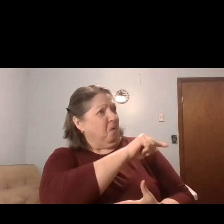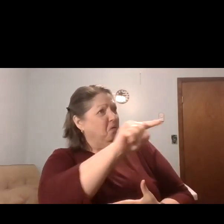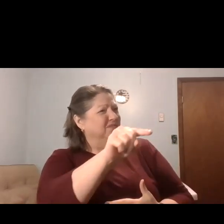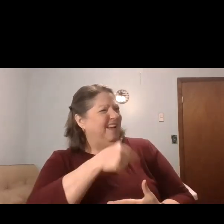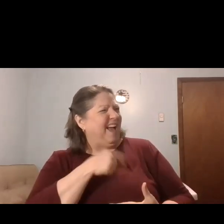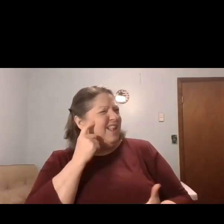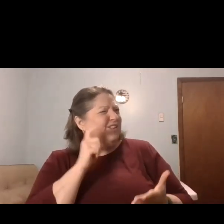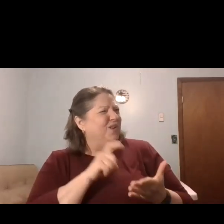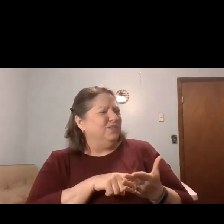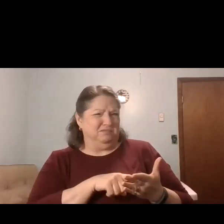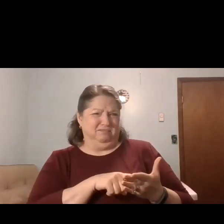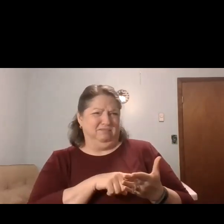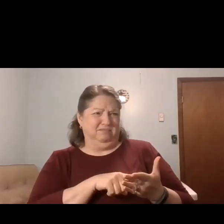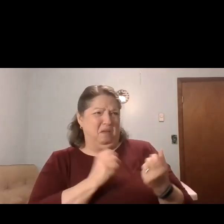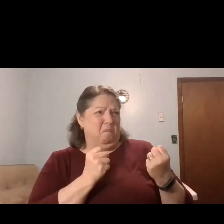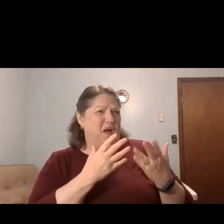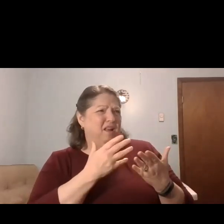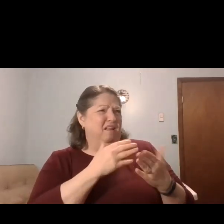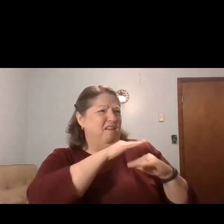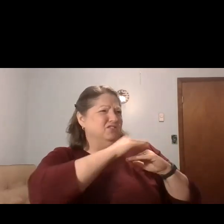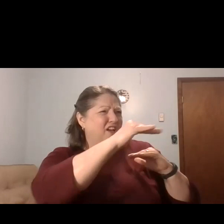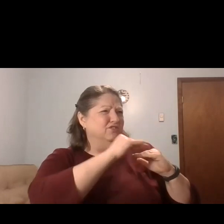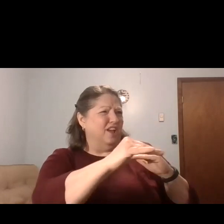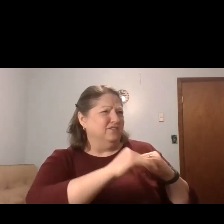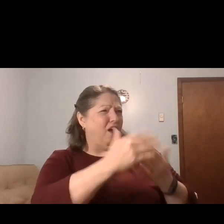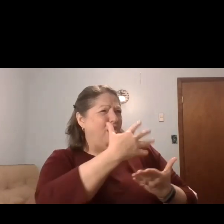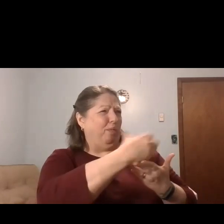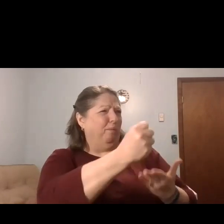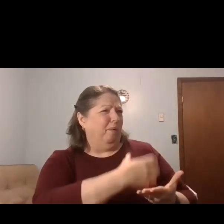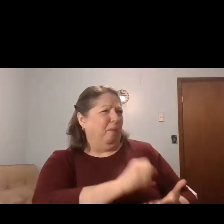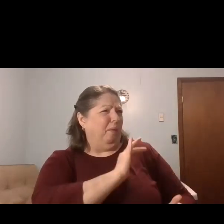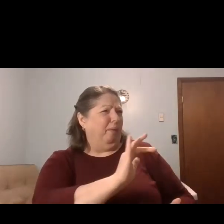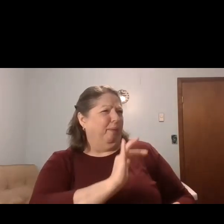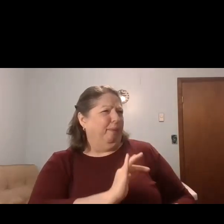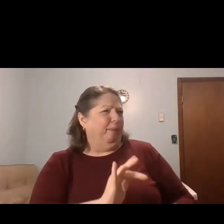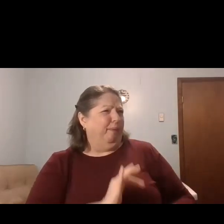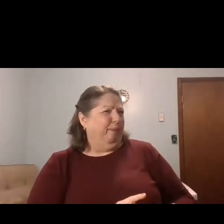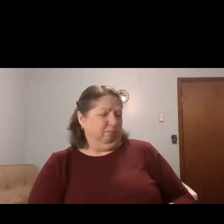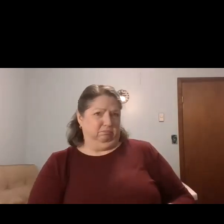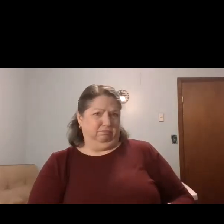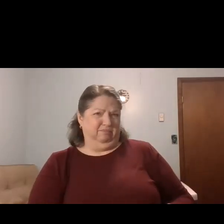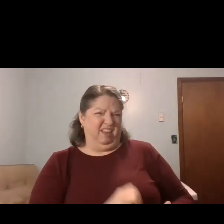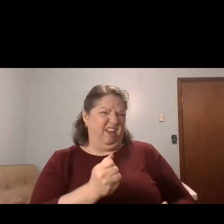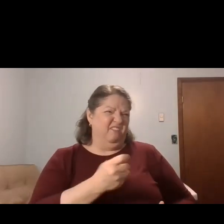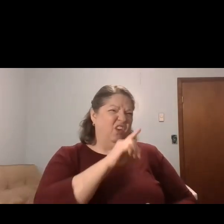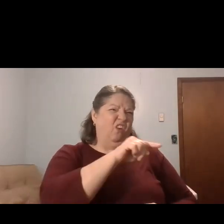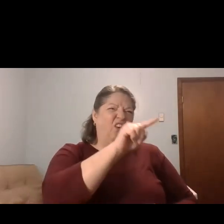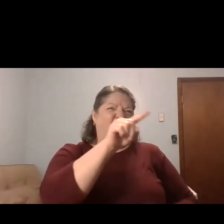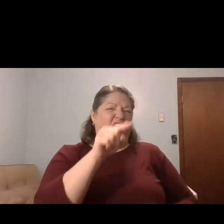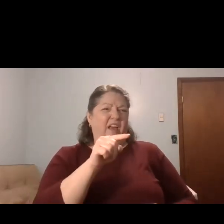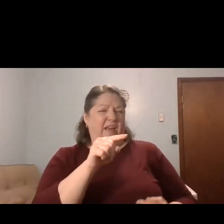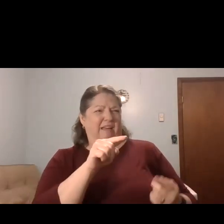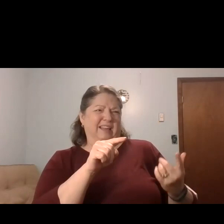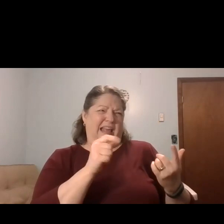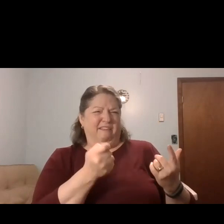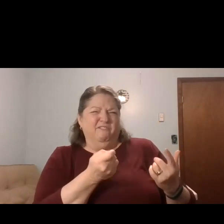that a lot of the shelves were empty, or the ones that weren't certainly needed some more stock in